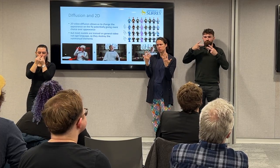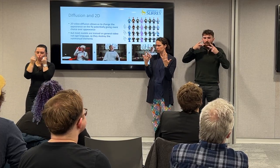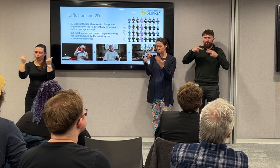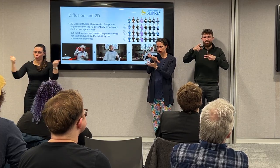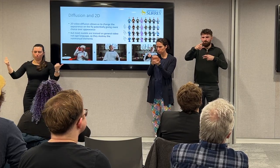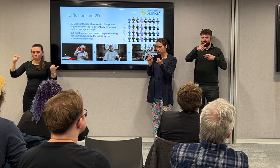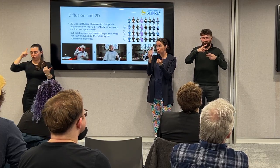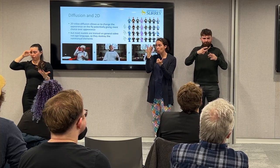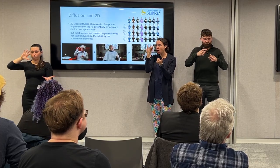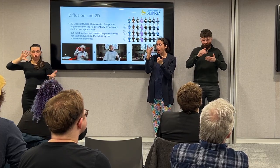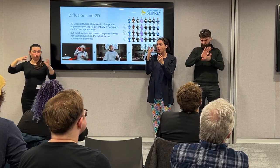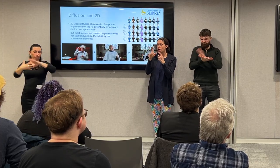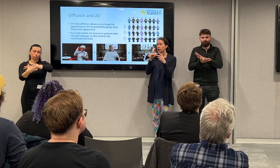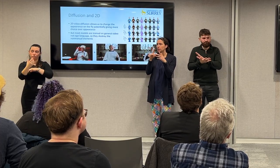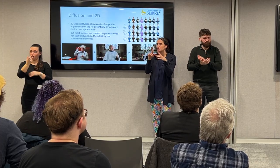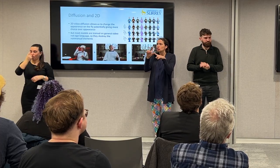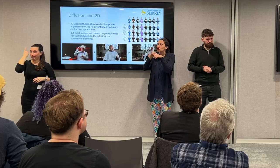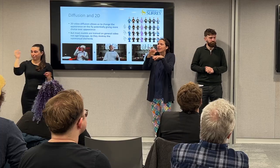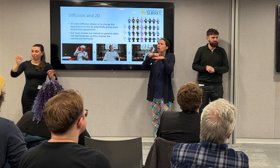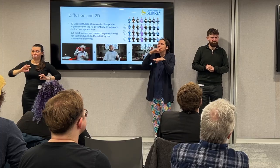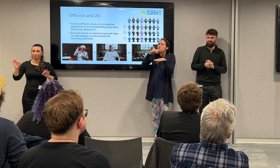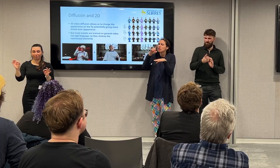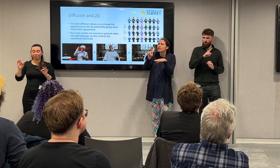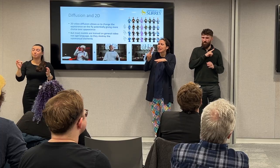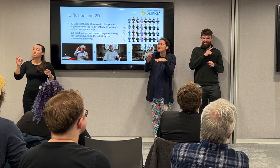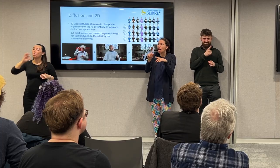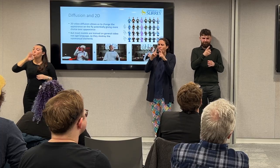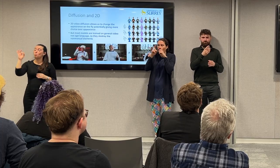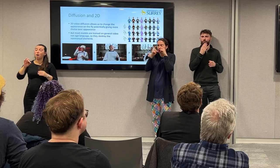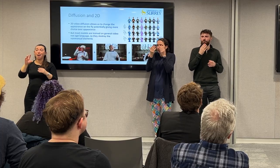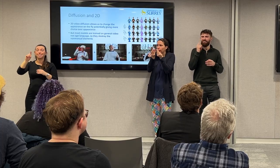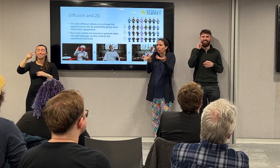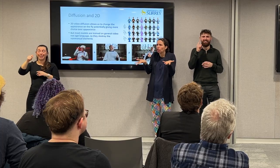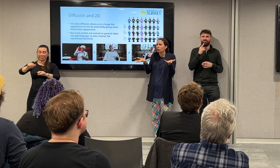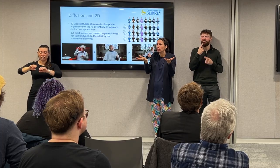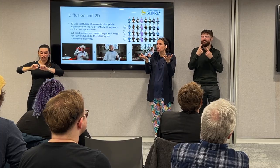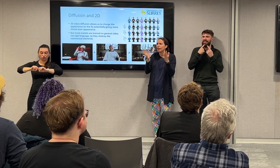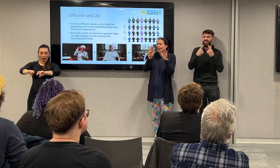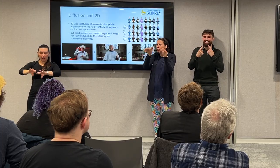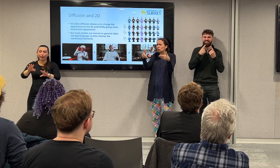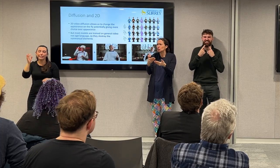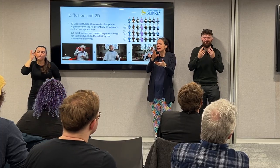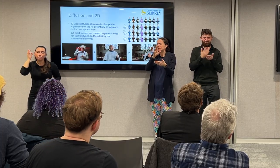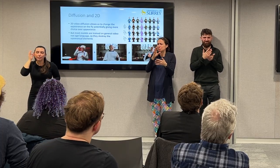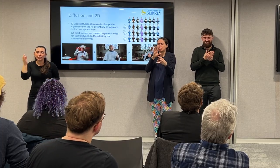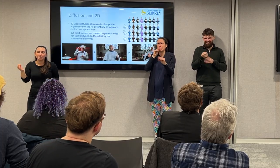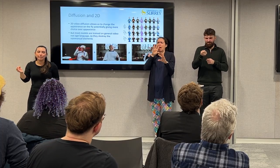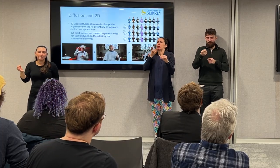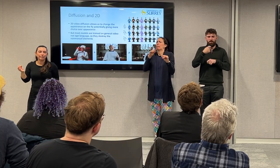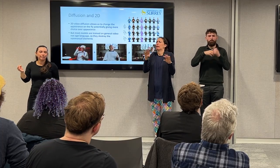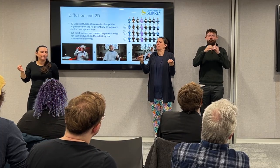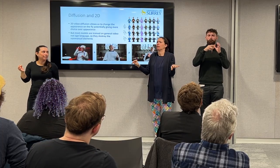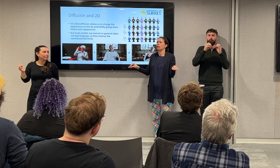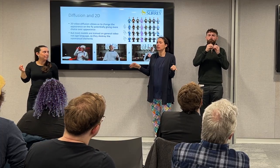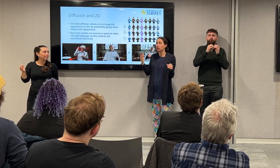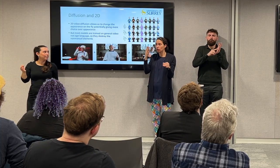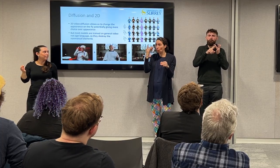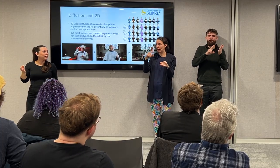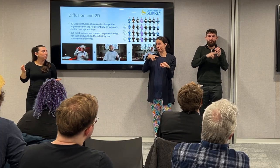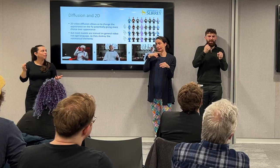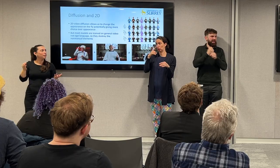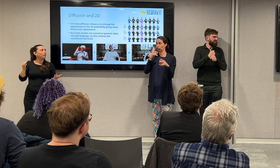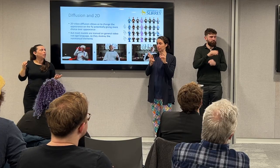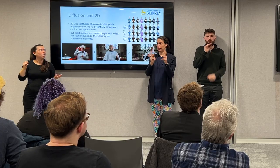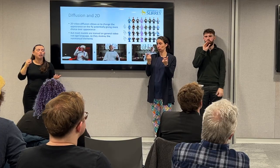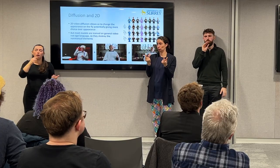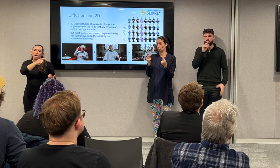been trained on hearing data. Quite often, it just introduces babbling, right? Because that's what hearing people do.